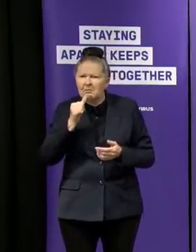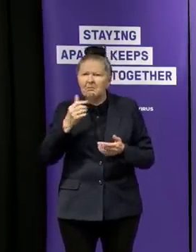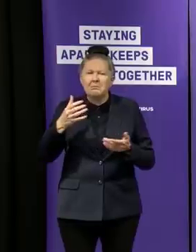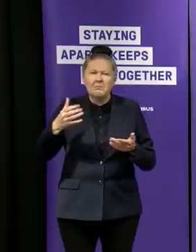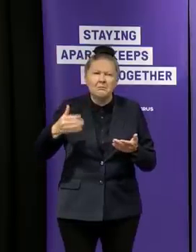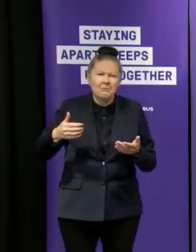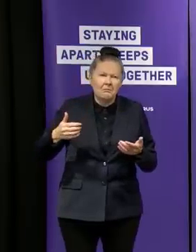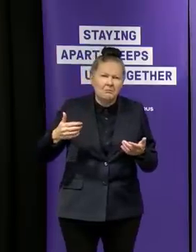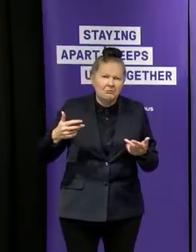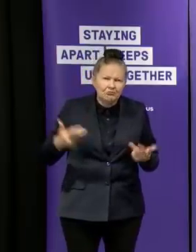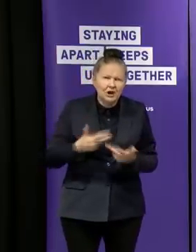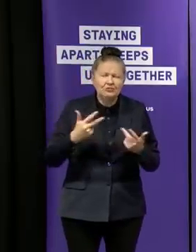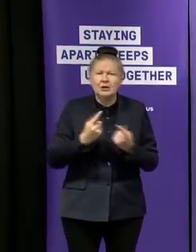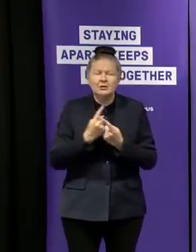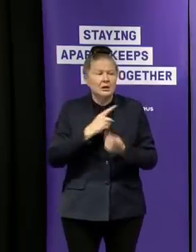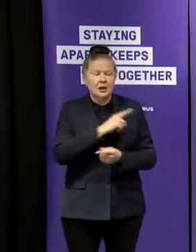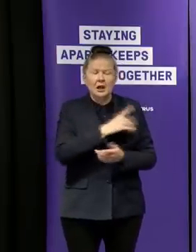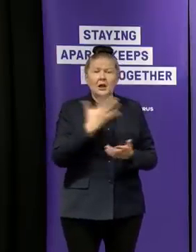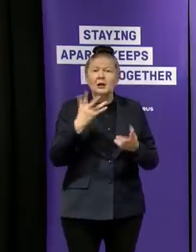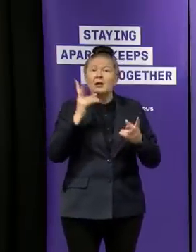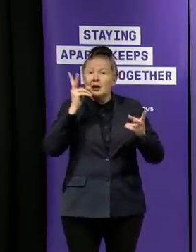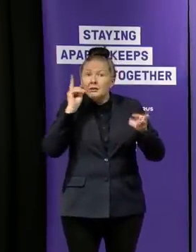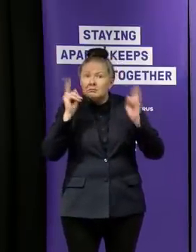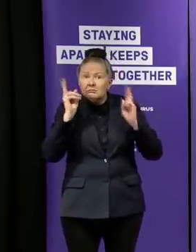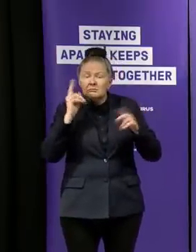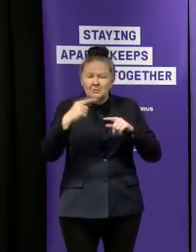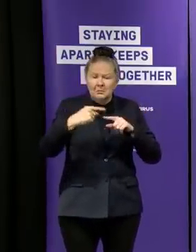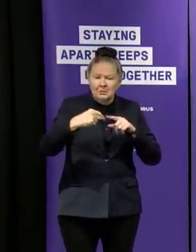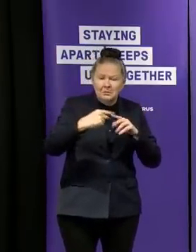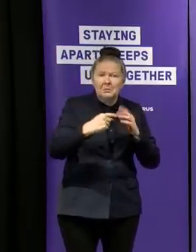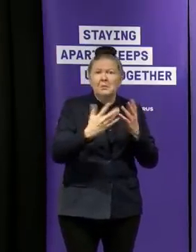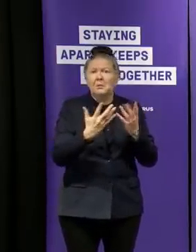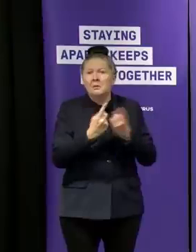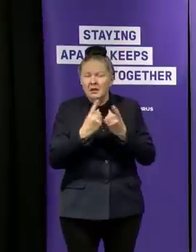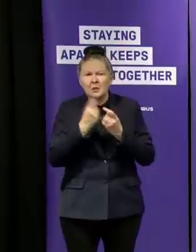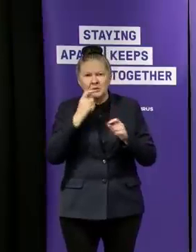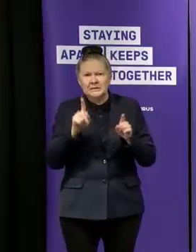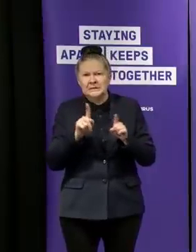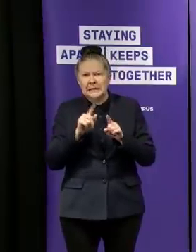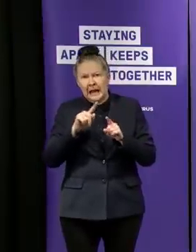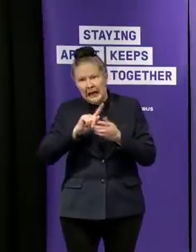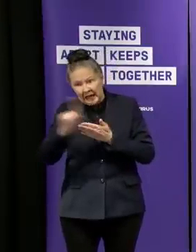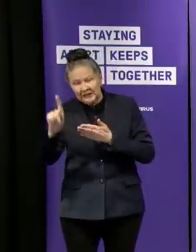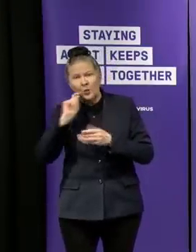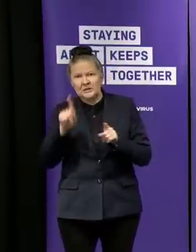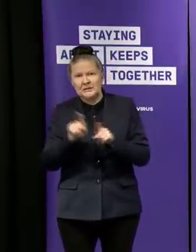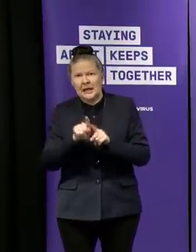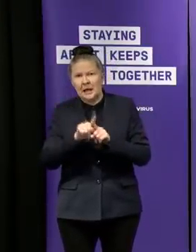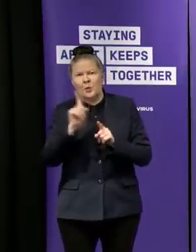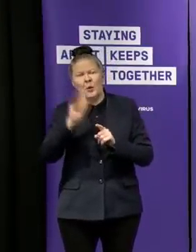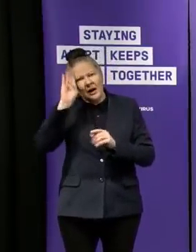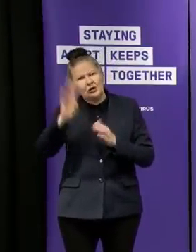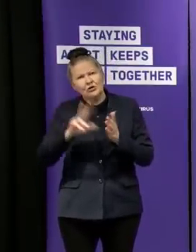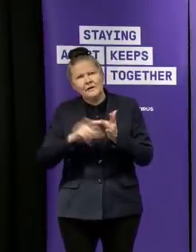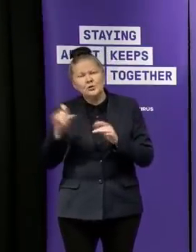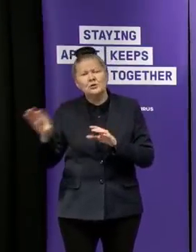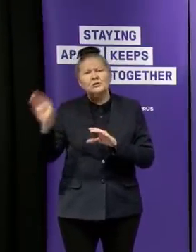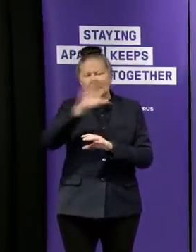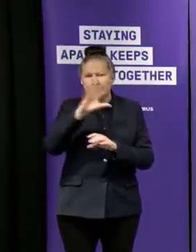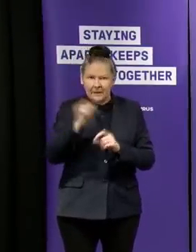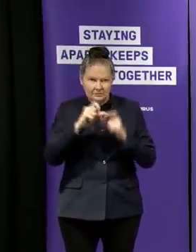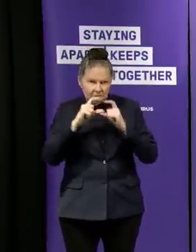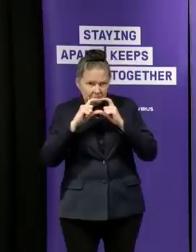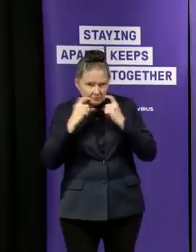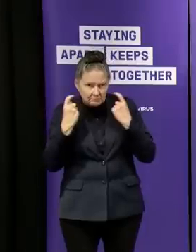be similar to the way it operates in regional Victoria, so provided you can wear a face mask. Things like in terms of hospos, so